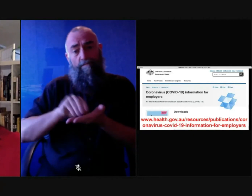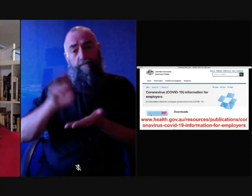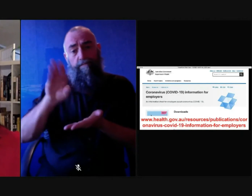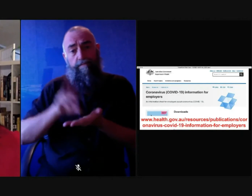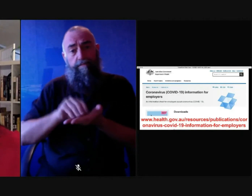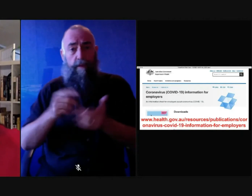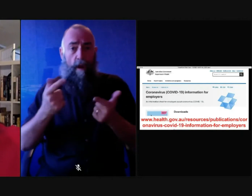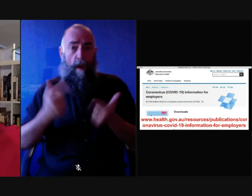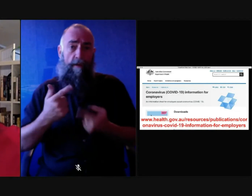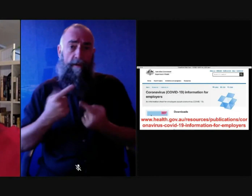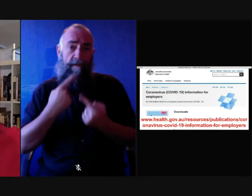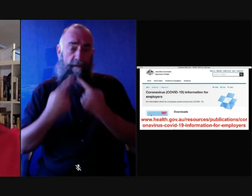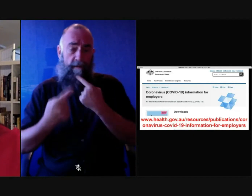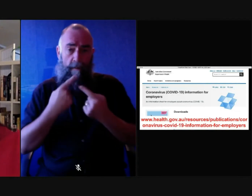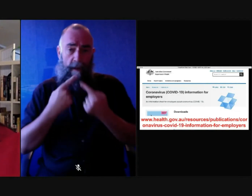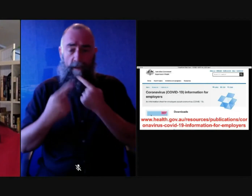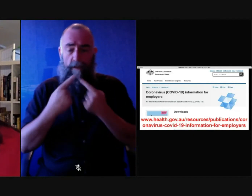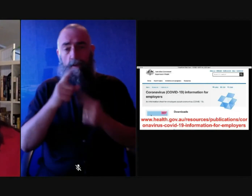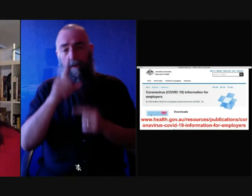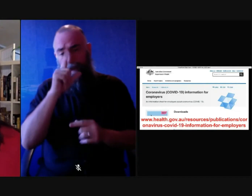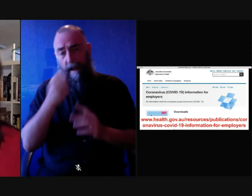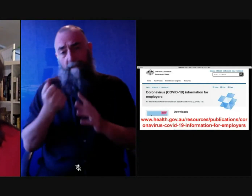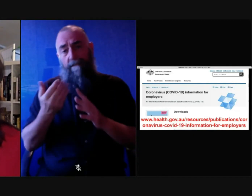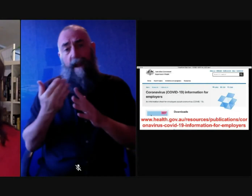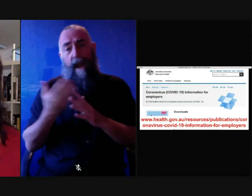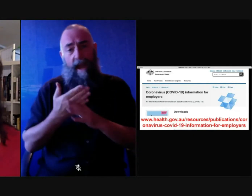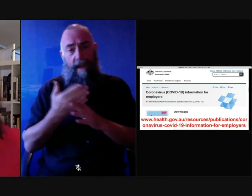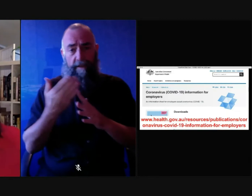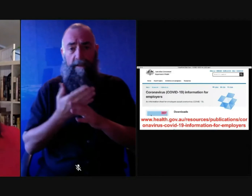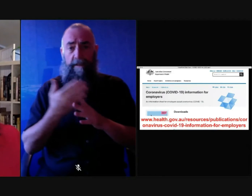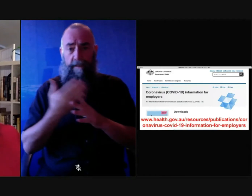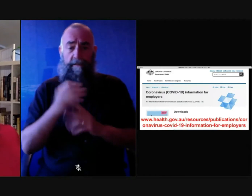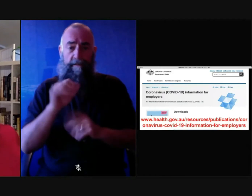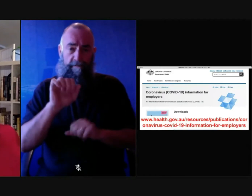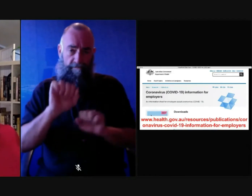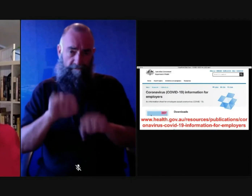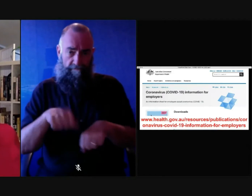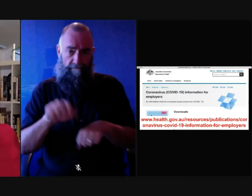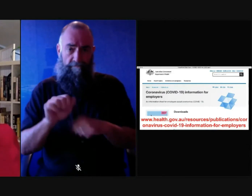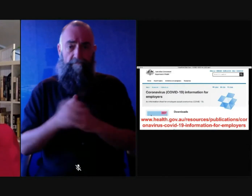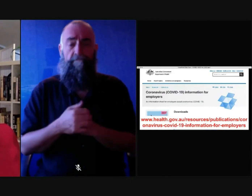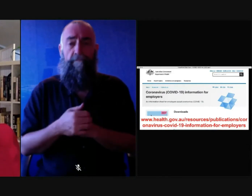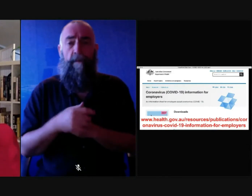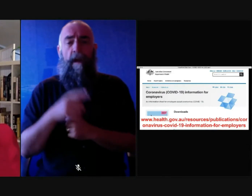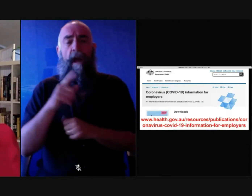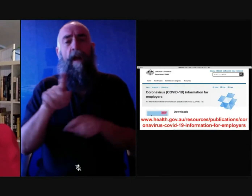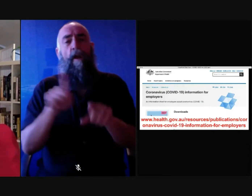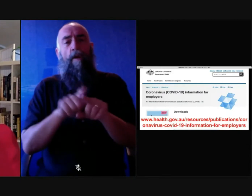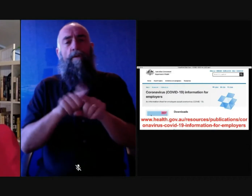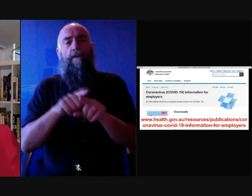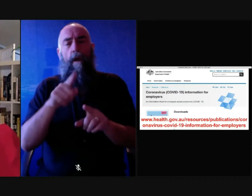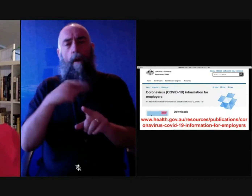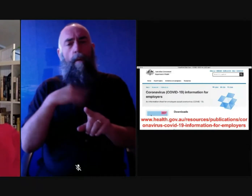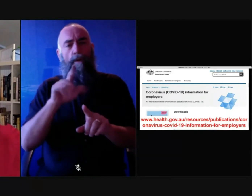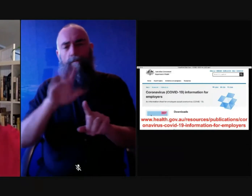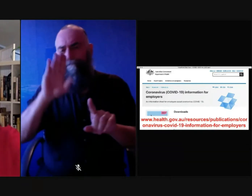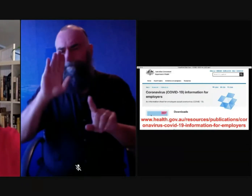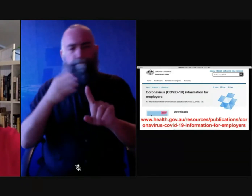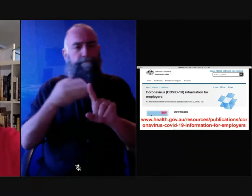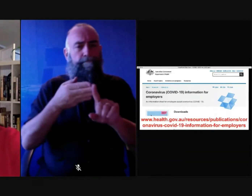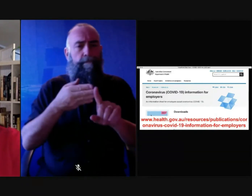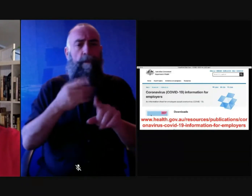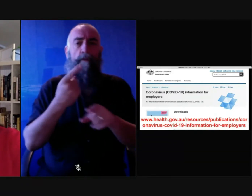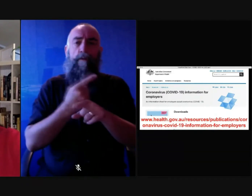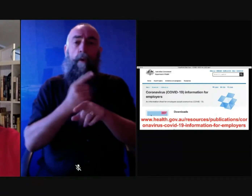get more information about all of those things. And of course, I would refer you back to the earlier comments that I made about